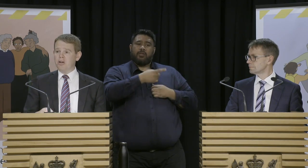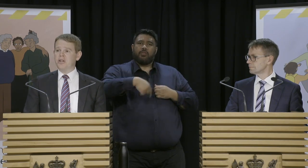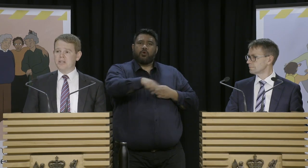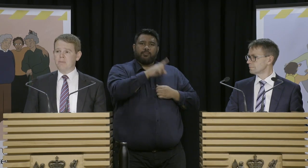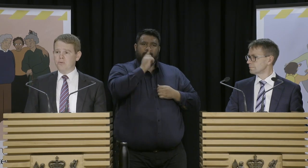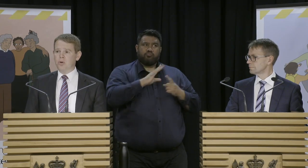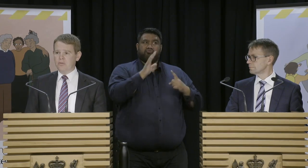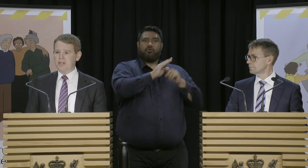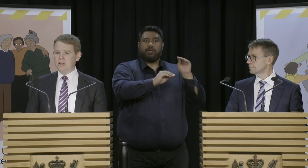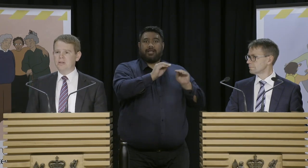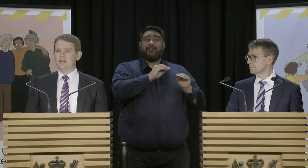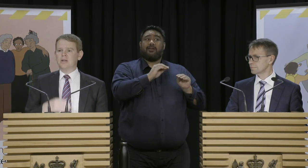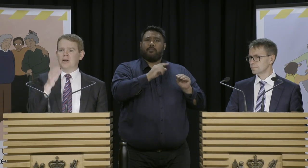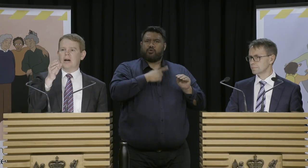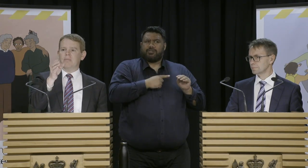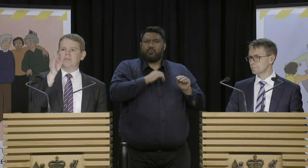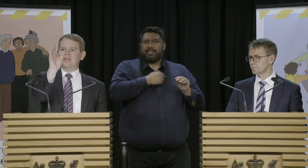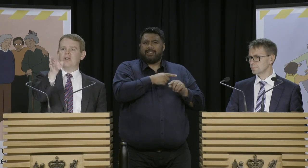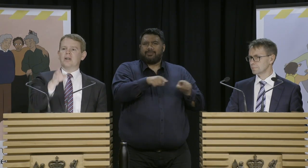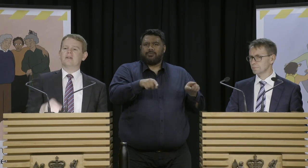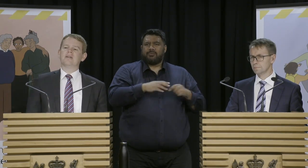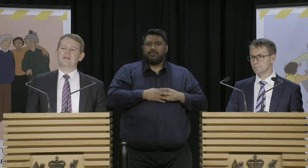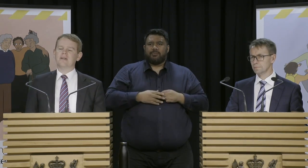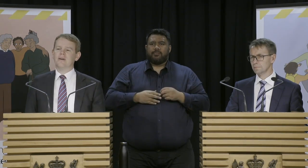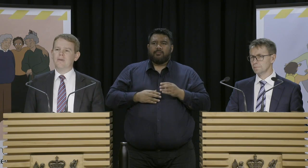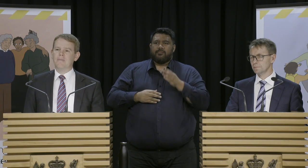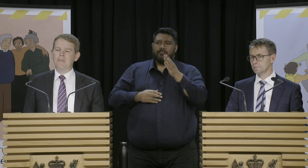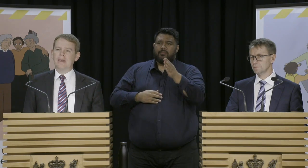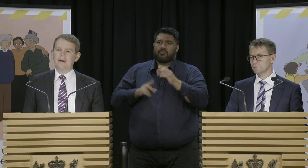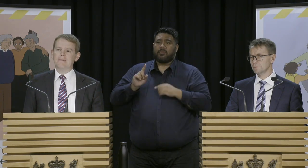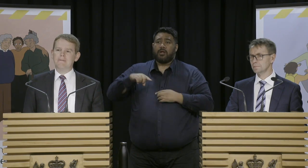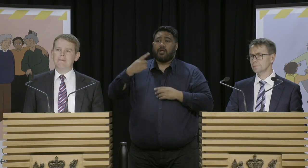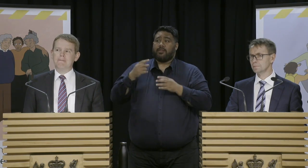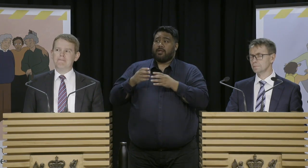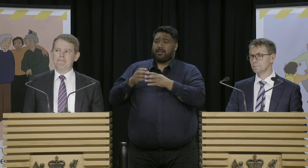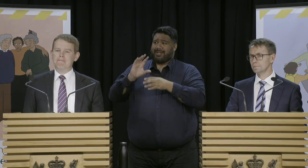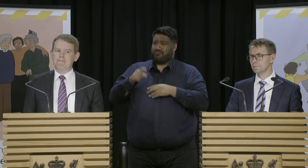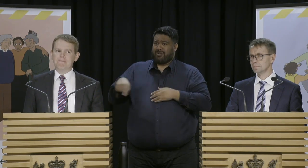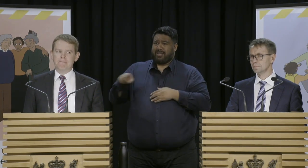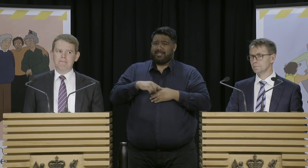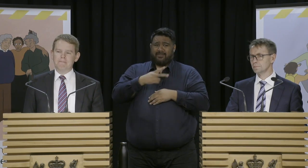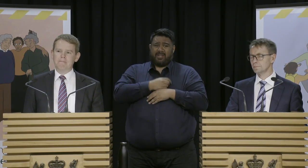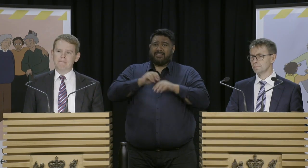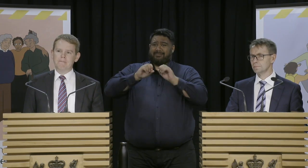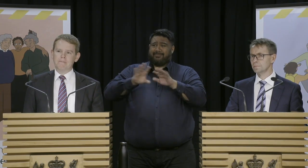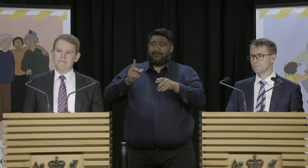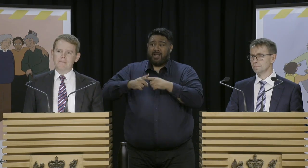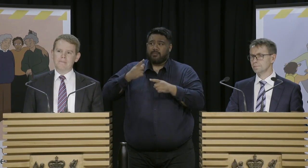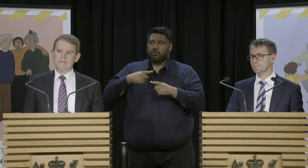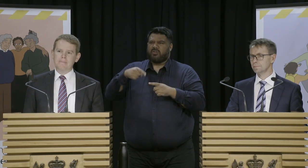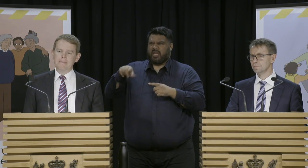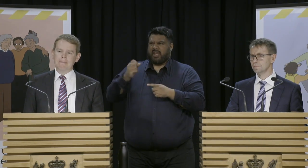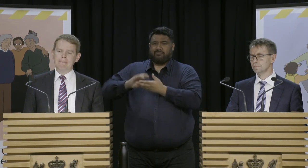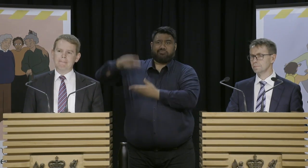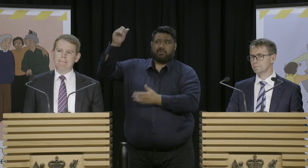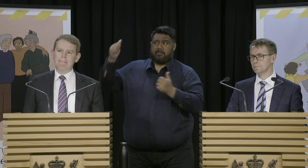we've prioritised them for a reason. Previously said, Derek. like, other countries are sort of rolling out faster than we are because they have more vaccines that they're using, and we've chosen